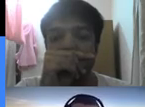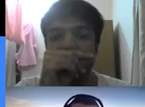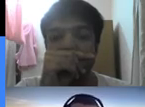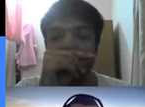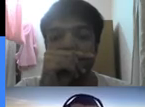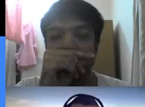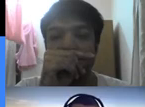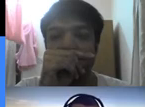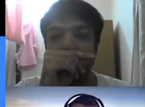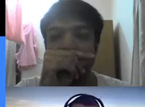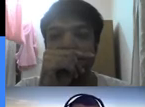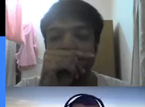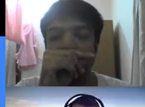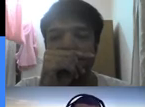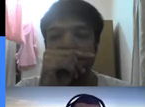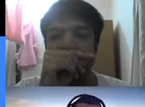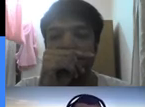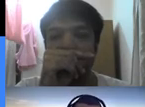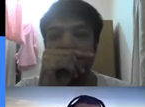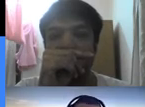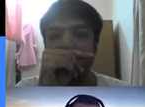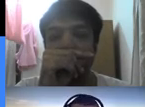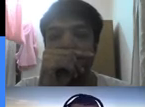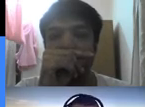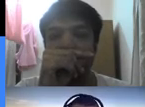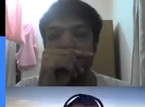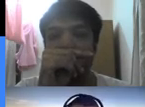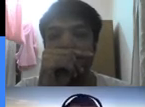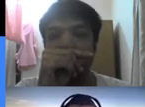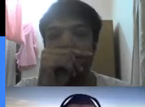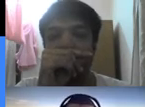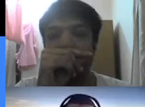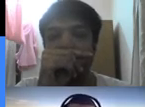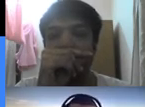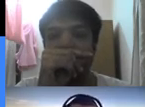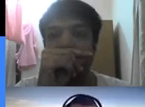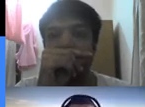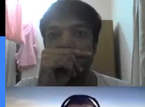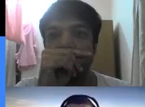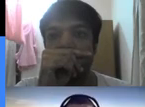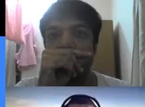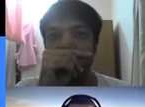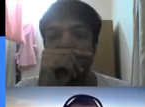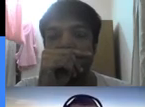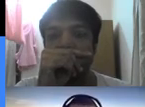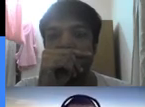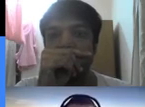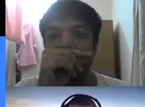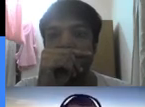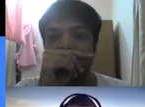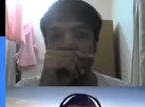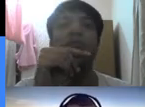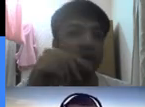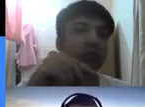So if you have um, like a room where you set up cameras, you could set up 5 cameras at 5 different